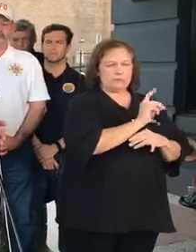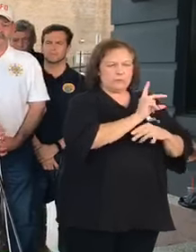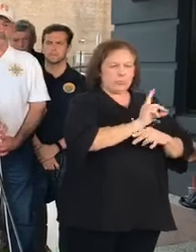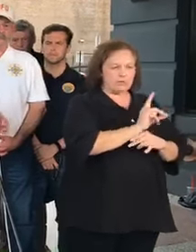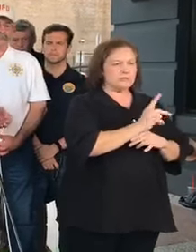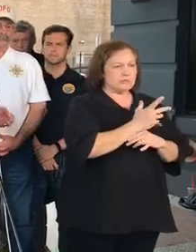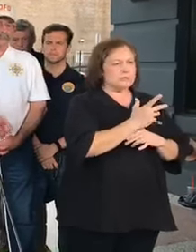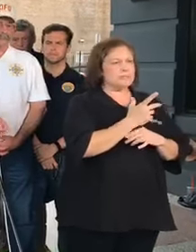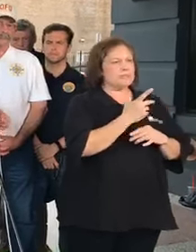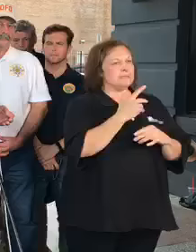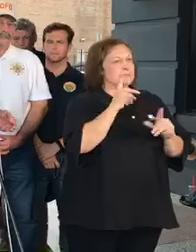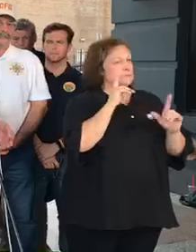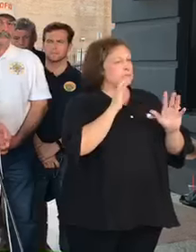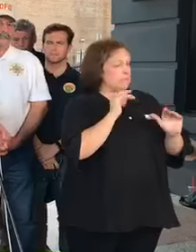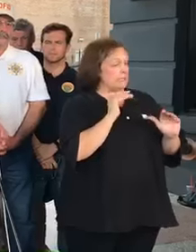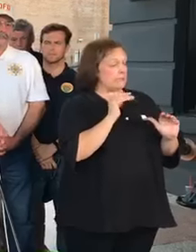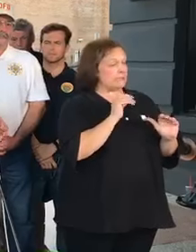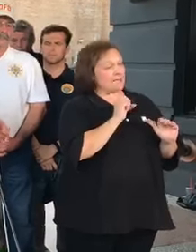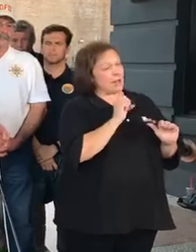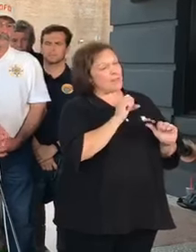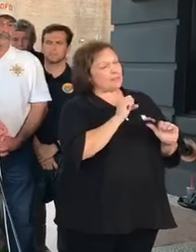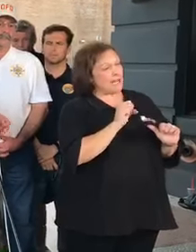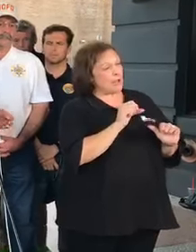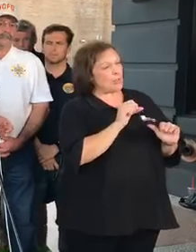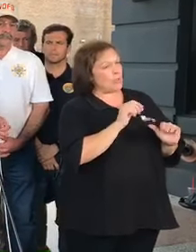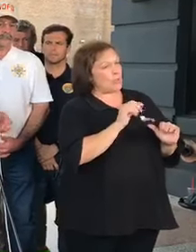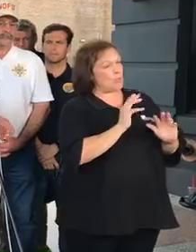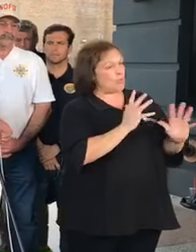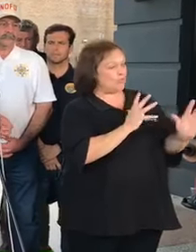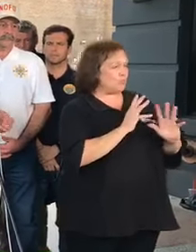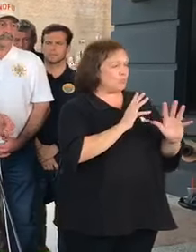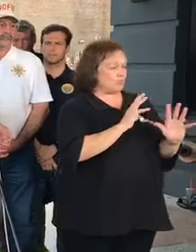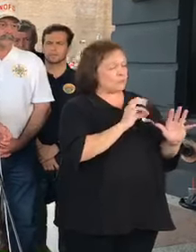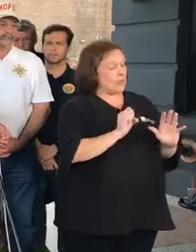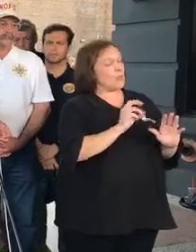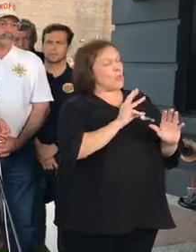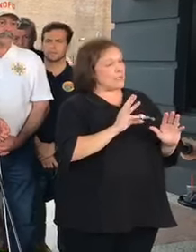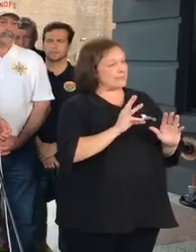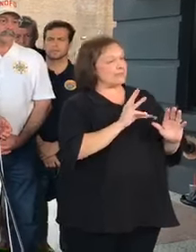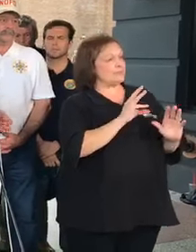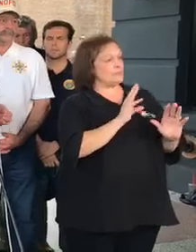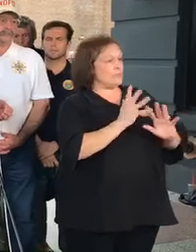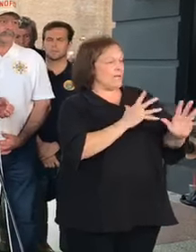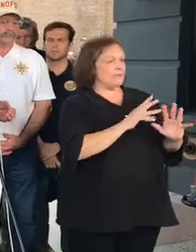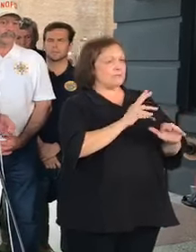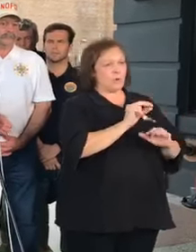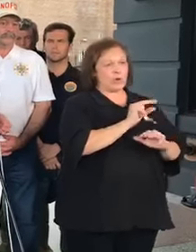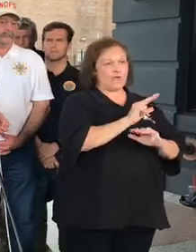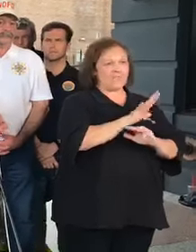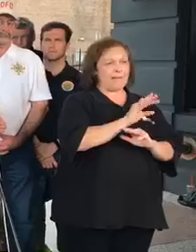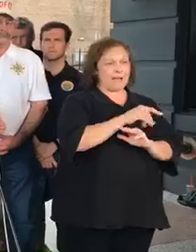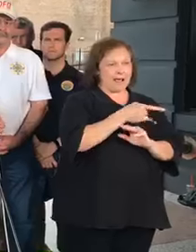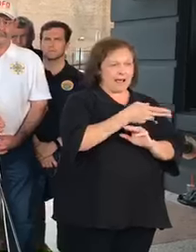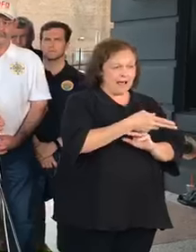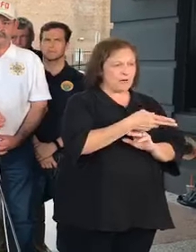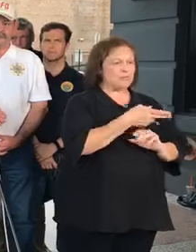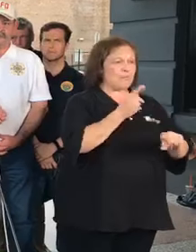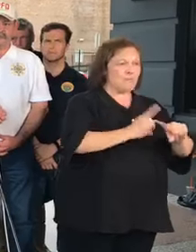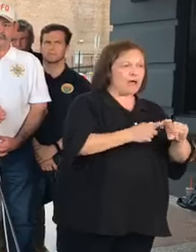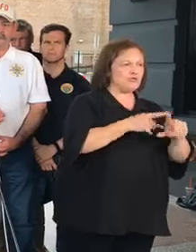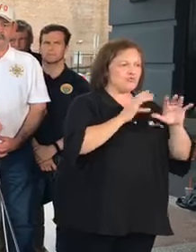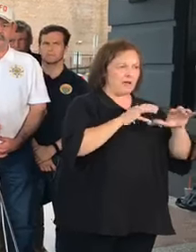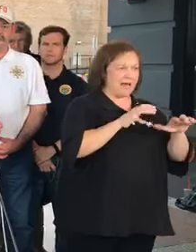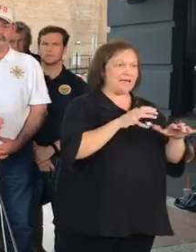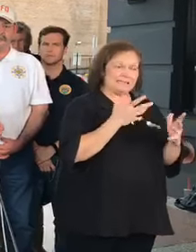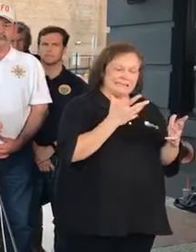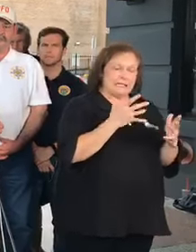could expect south to southwest winds on this track, 20, 30, 35 miles an hour, and the rain that would accompany that. So this is